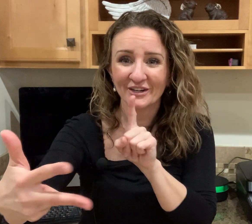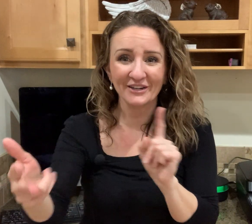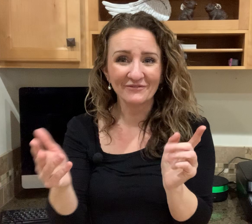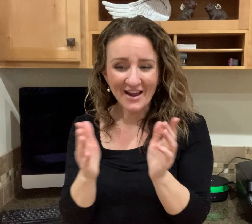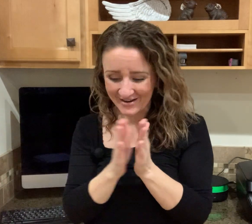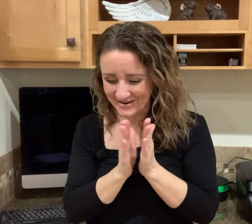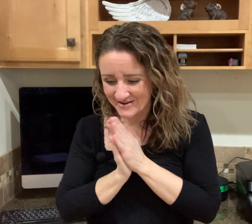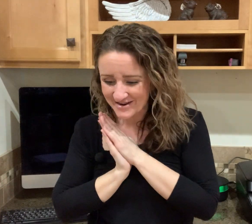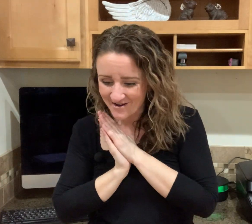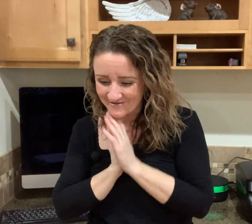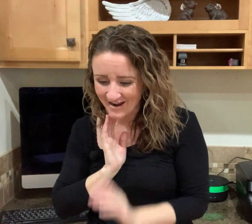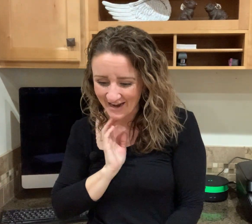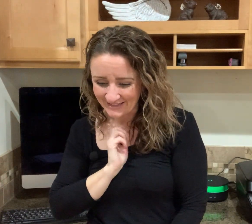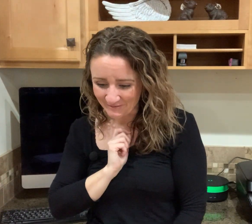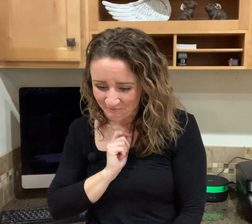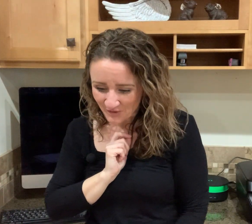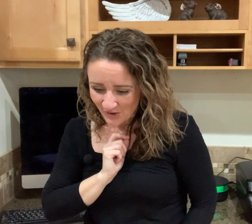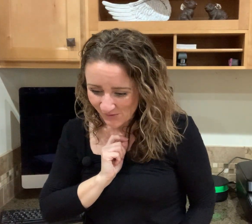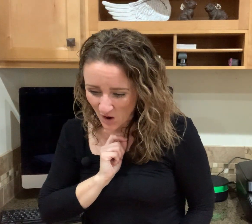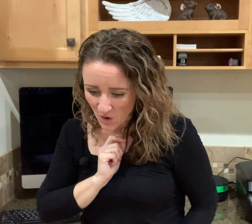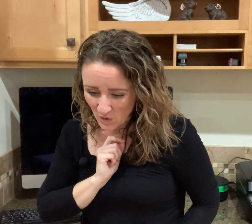Forward. Very good. All right. So,